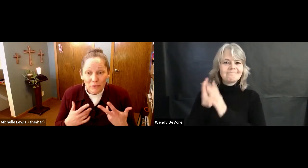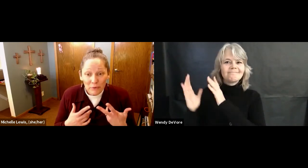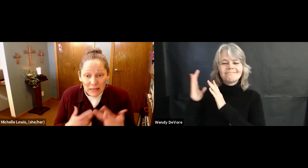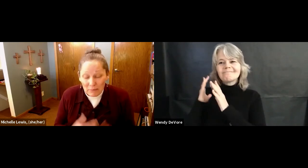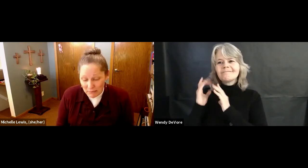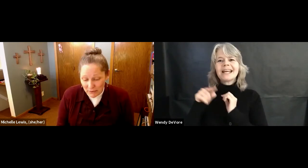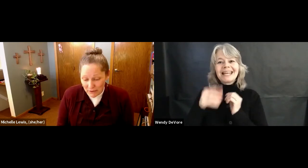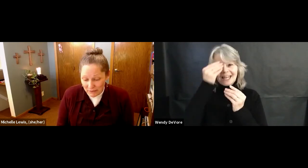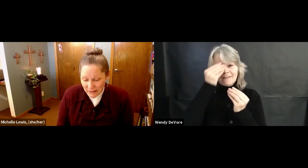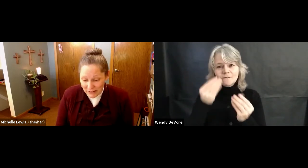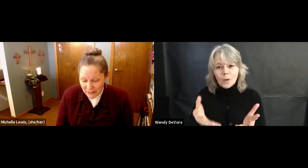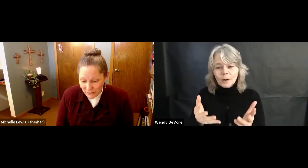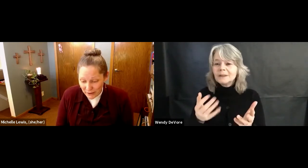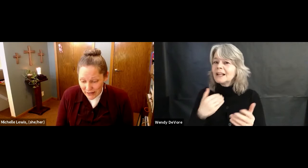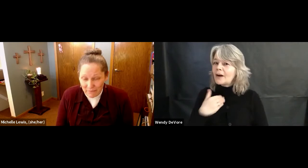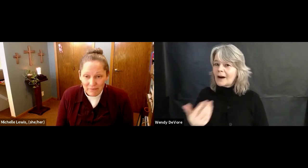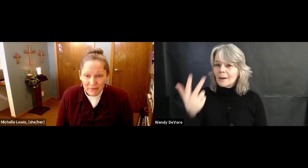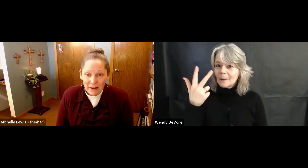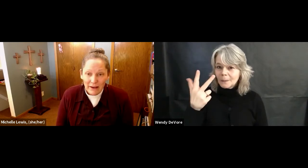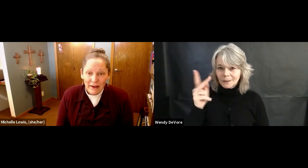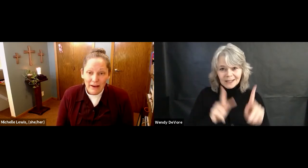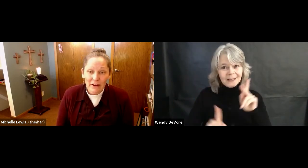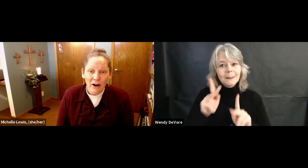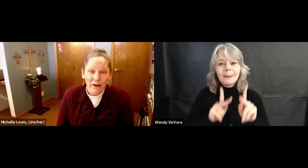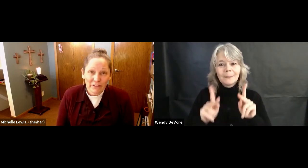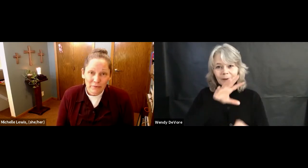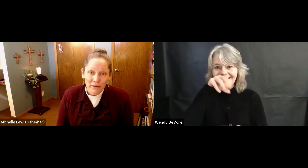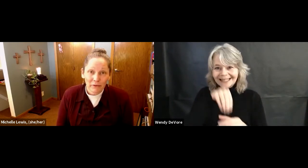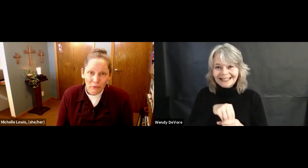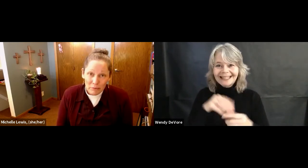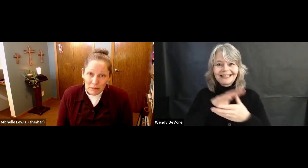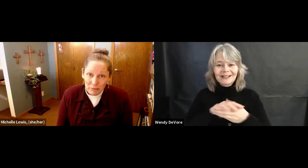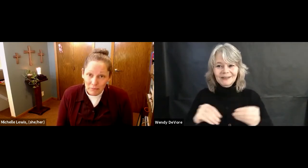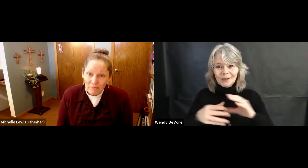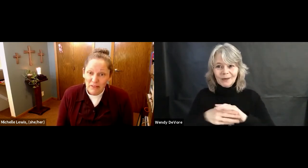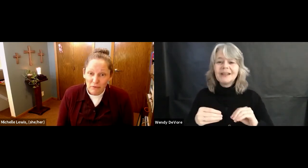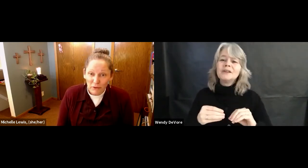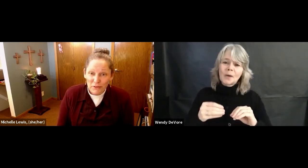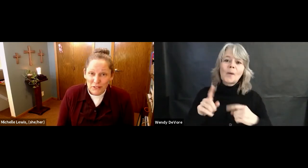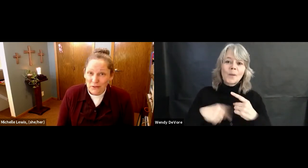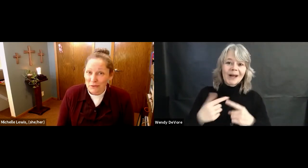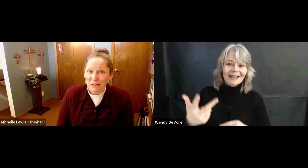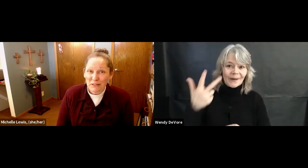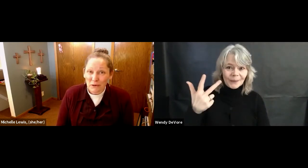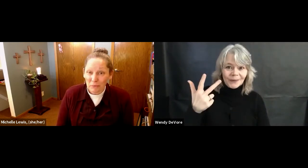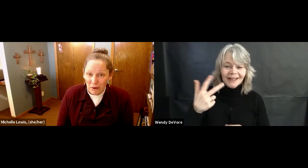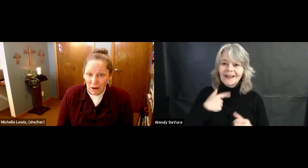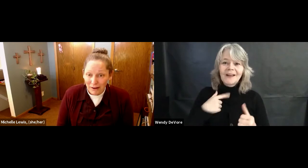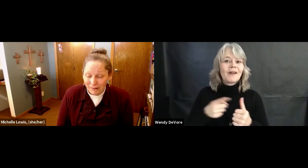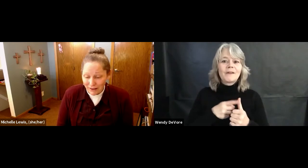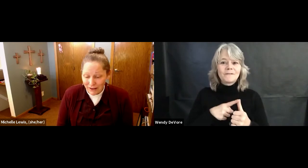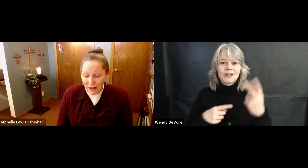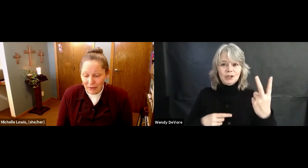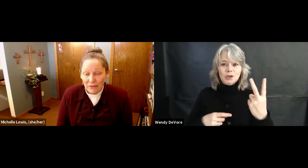know there are three people in the story. And often when there are three people, the first two do it